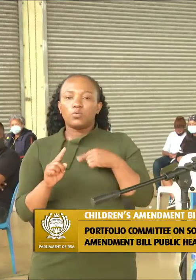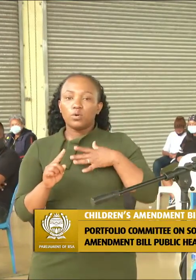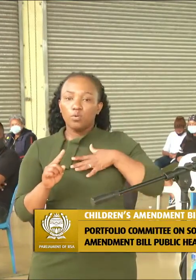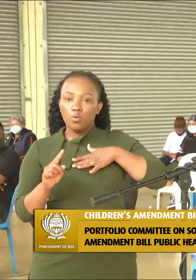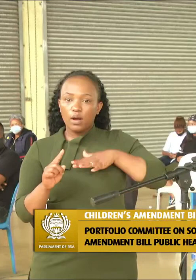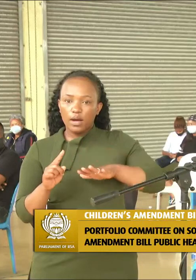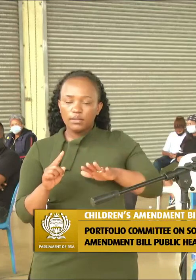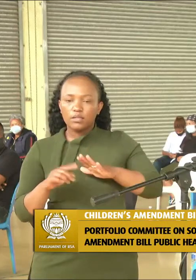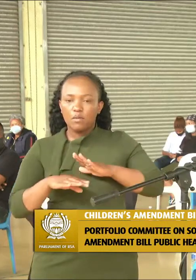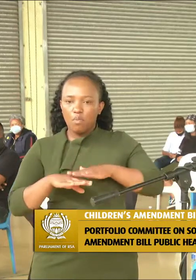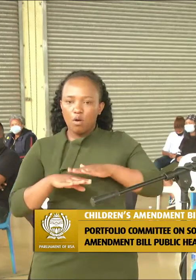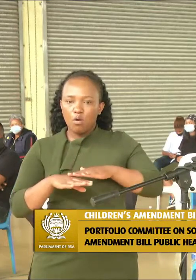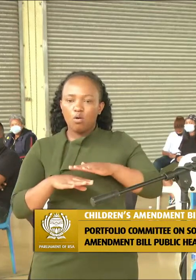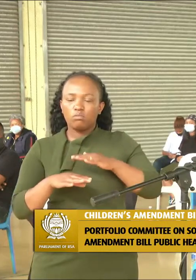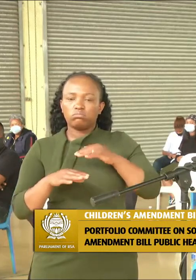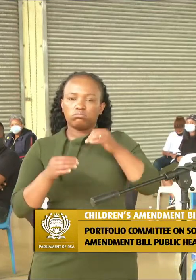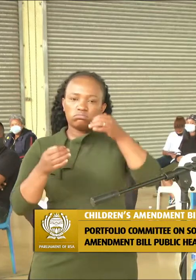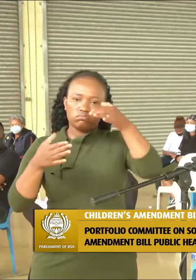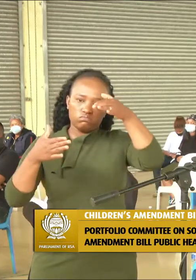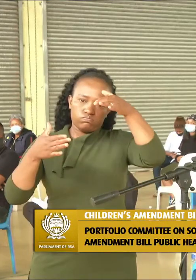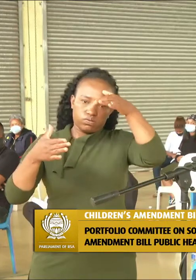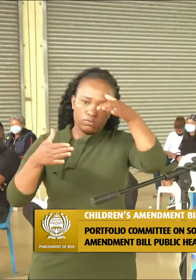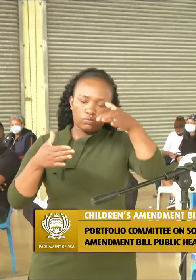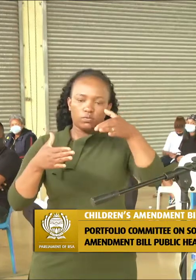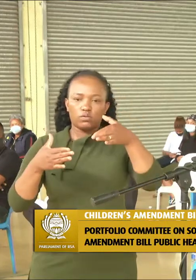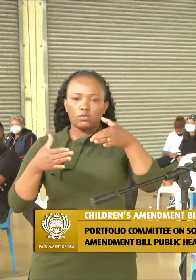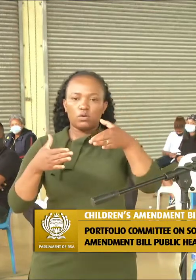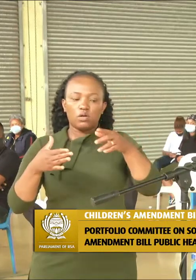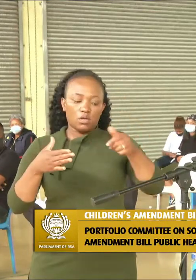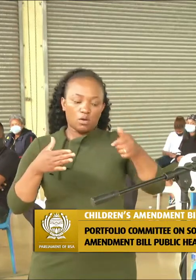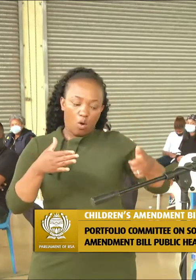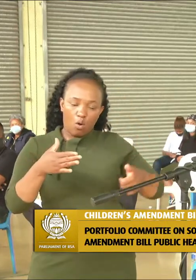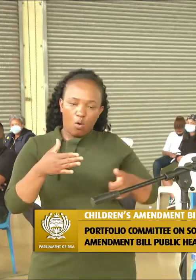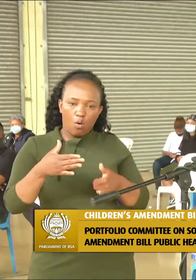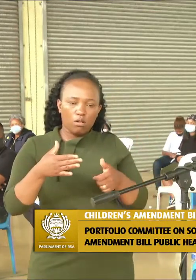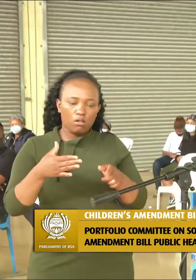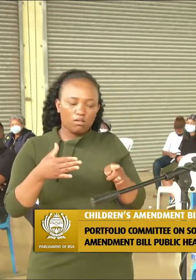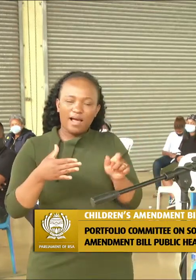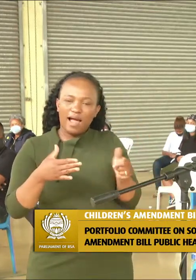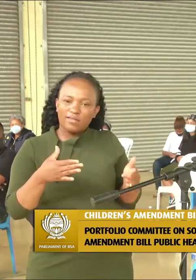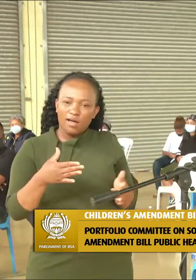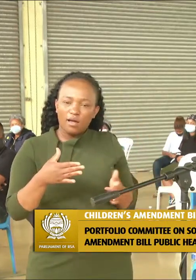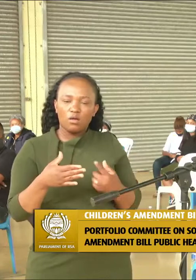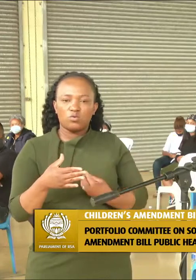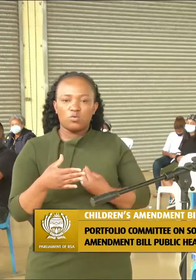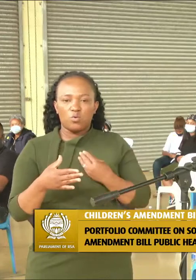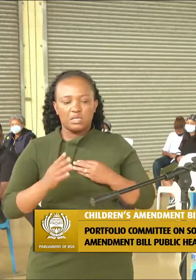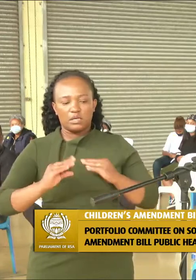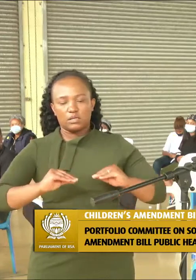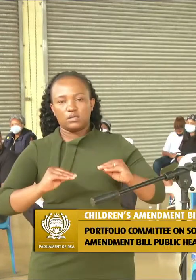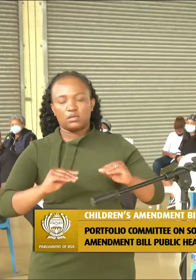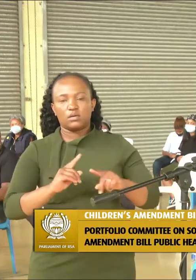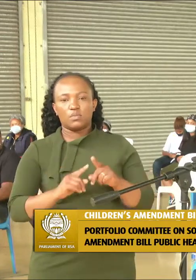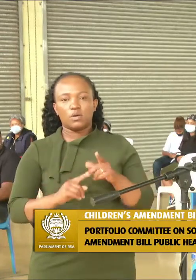ulwazi oluningi ukuze sizokwazi uku-equipa abasilandelayo manje kuba khona inkinga mangabe sizozifunela silifune